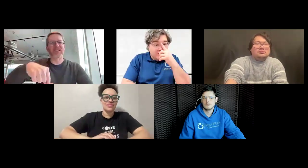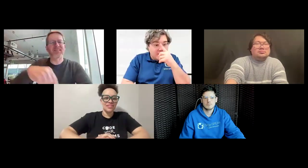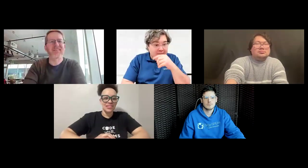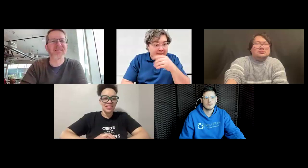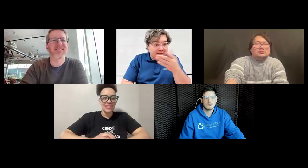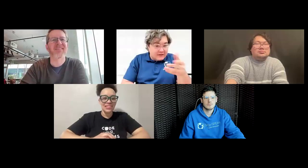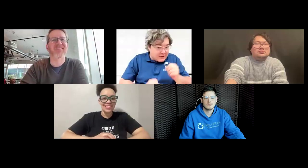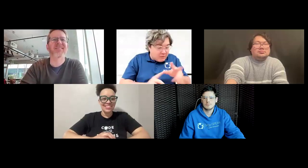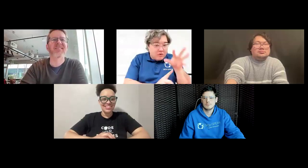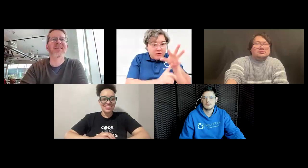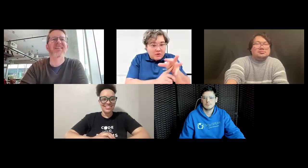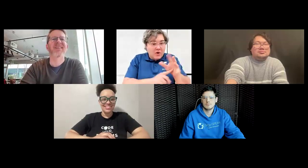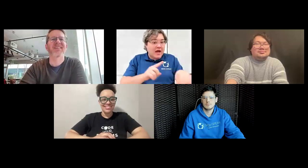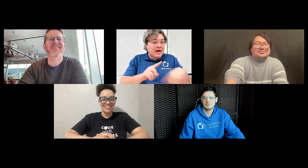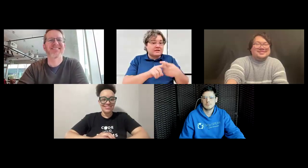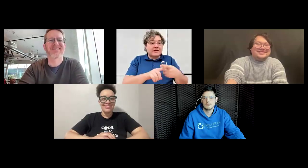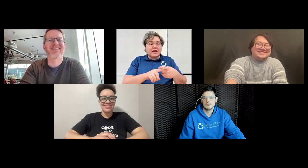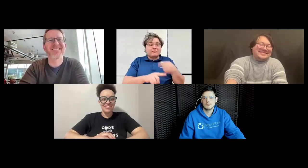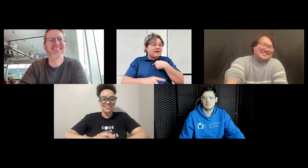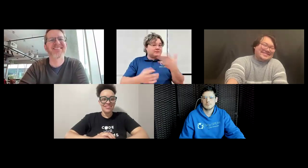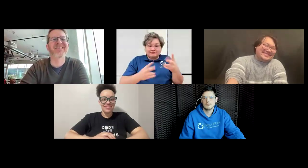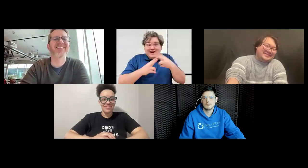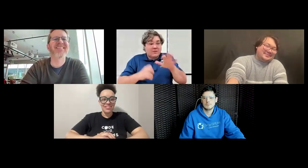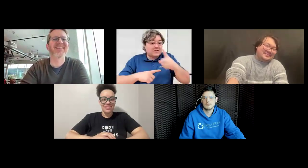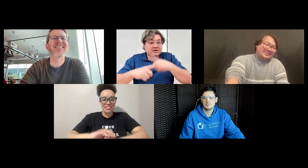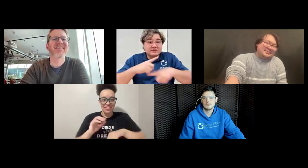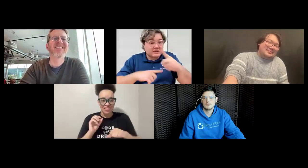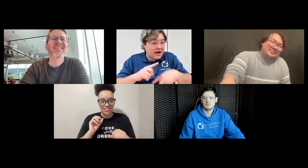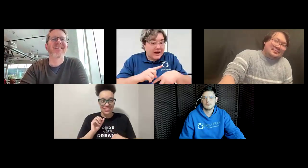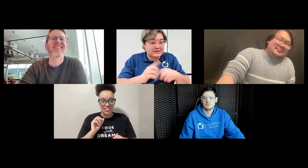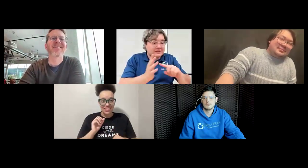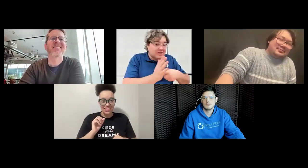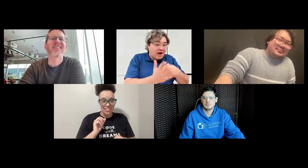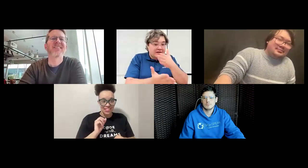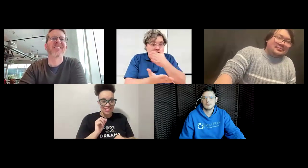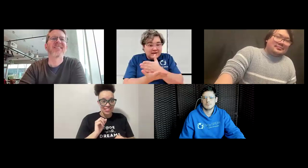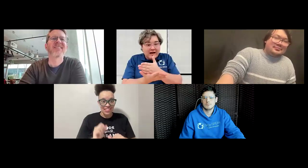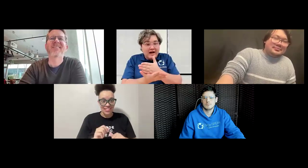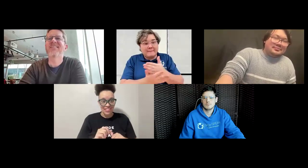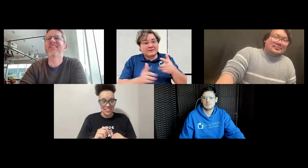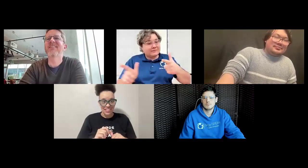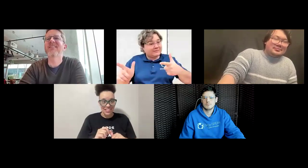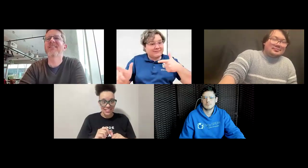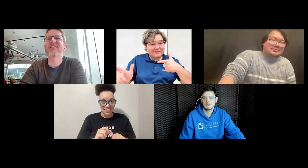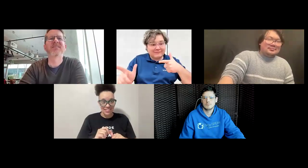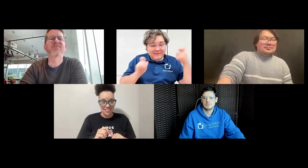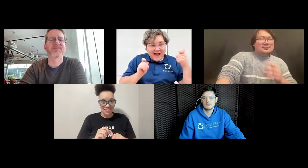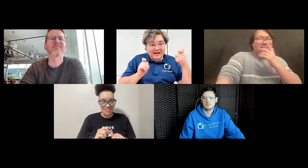And Sure, like this recording, huh? yeah, for recording, for any sign start to end, starting